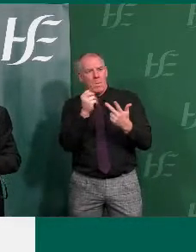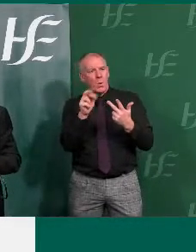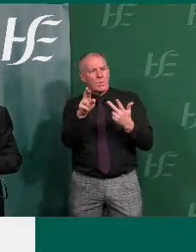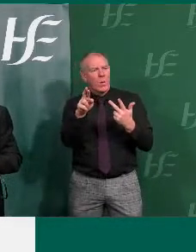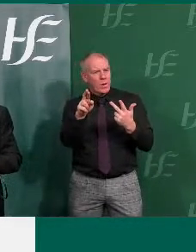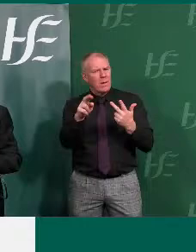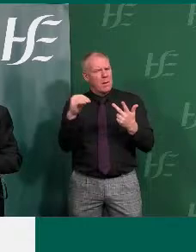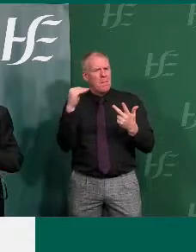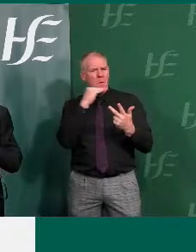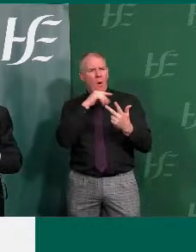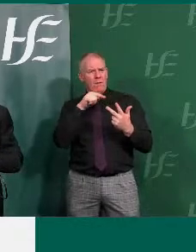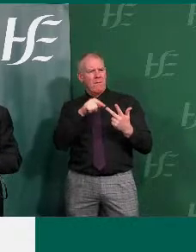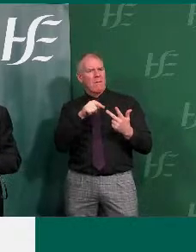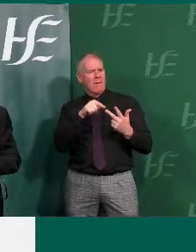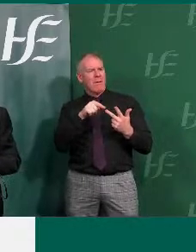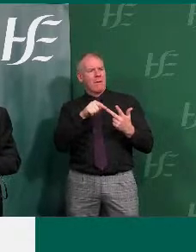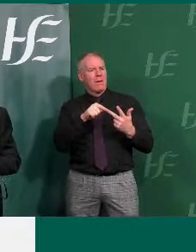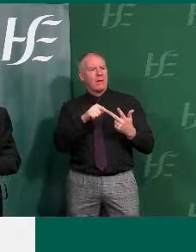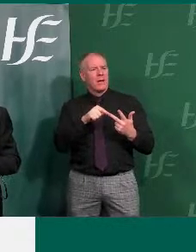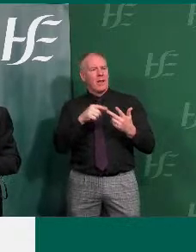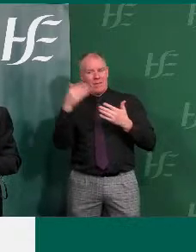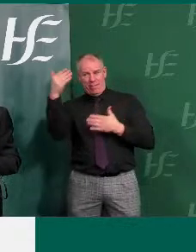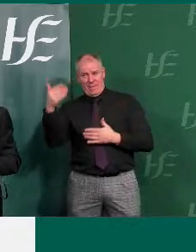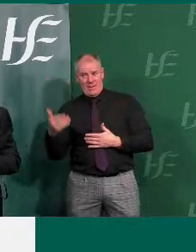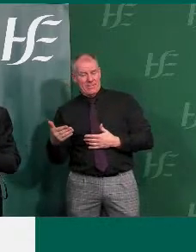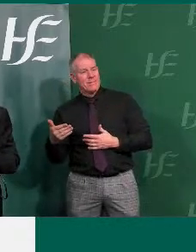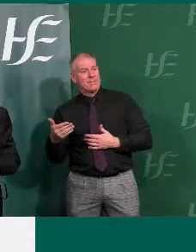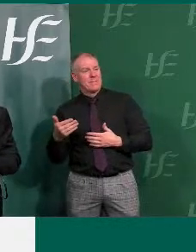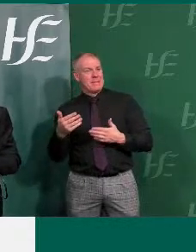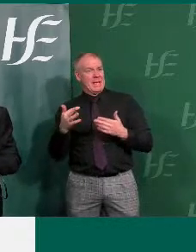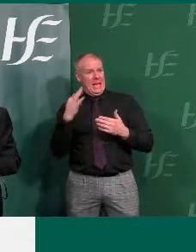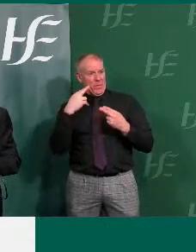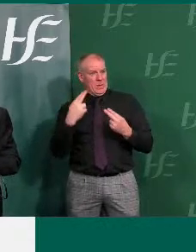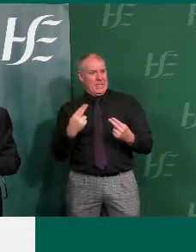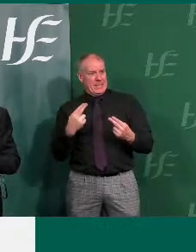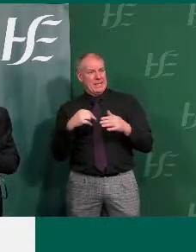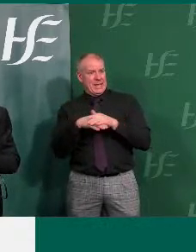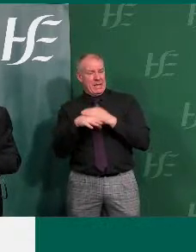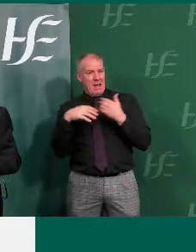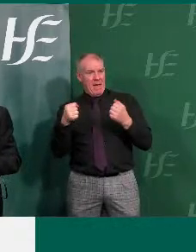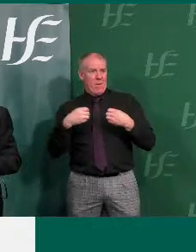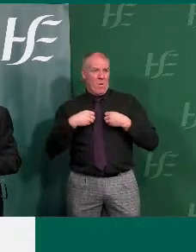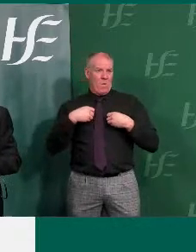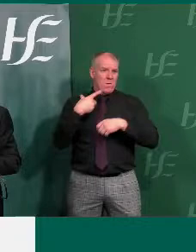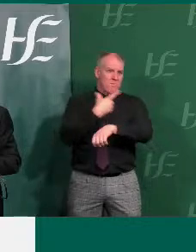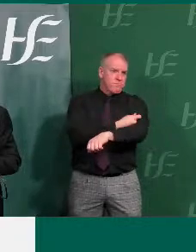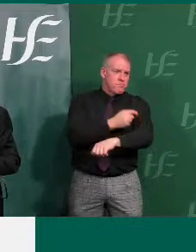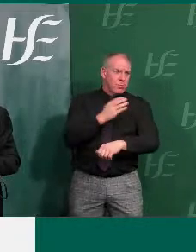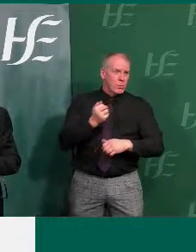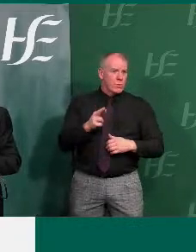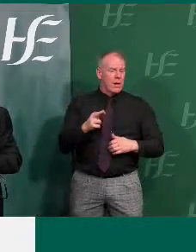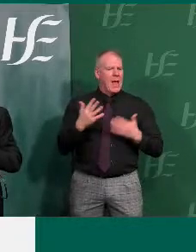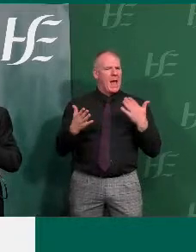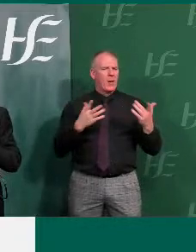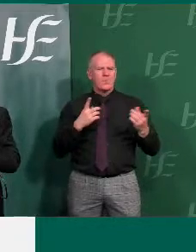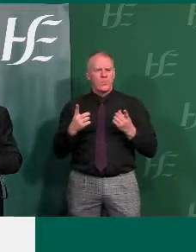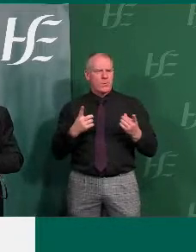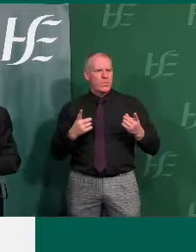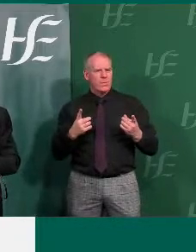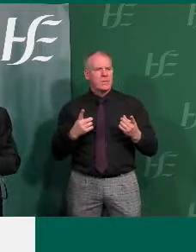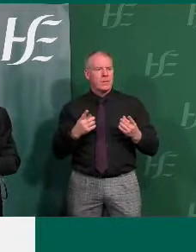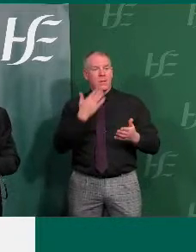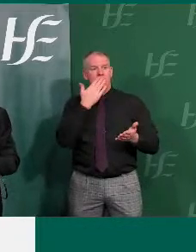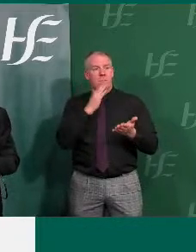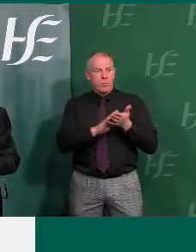it is. But there's the criteria for coming forward and the ways in which you can come forward,